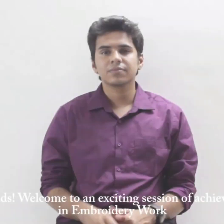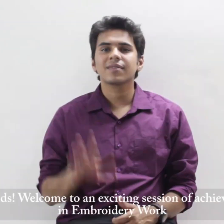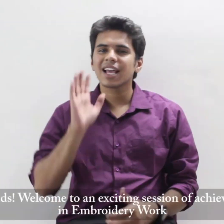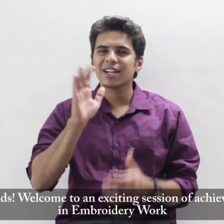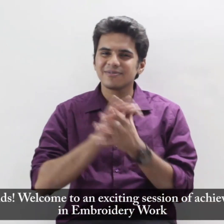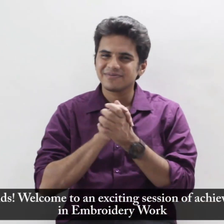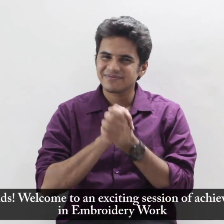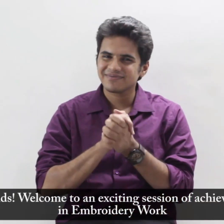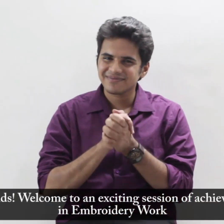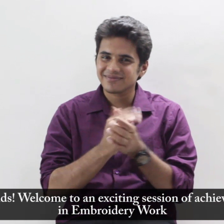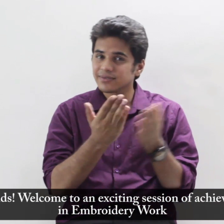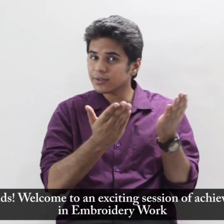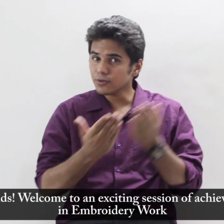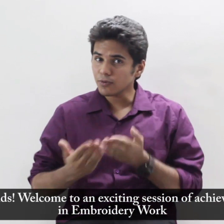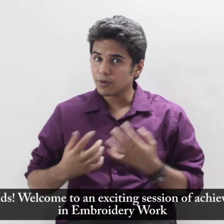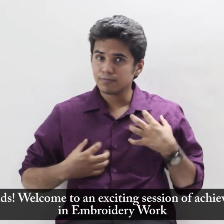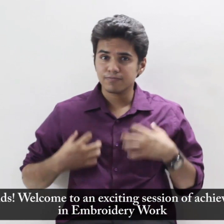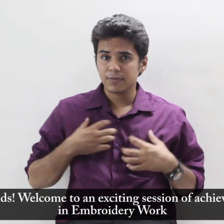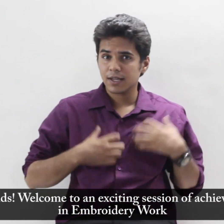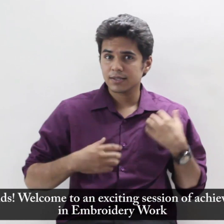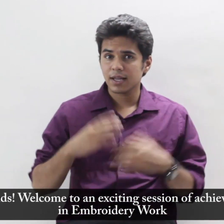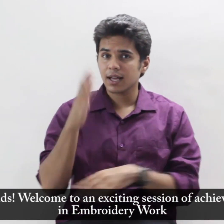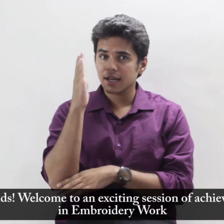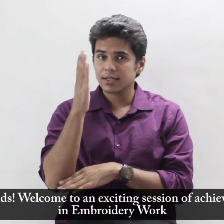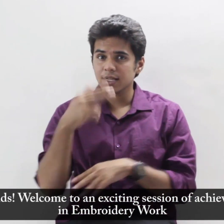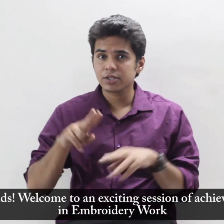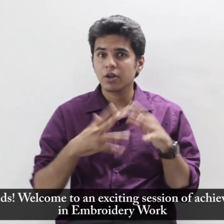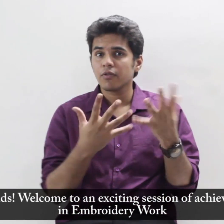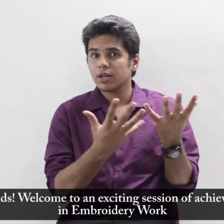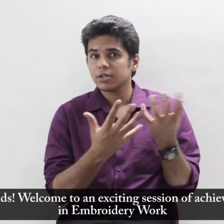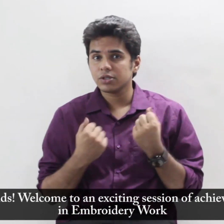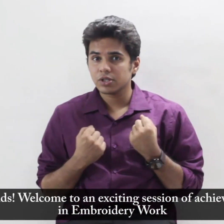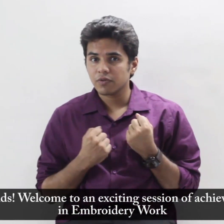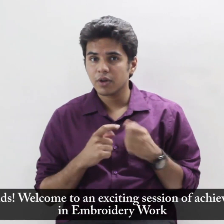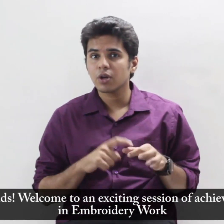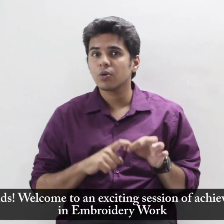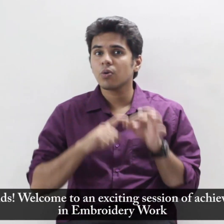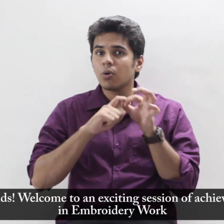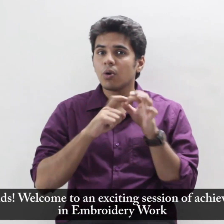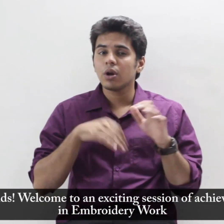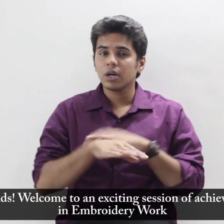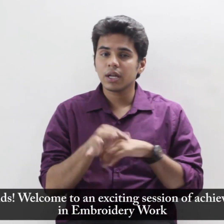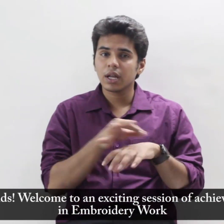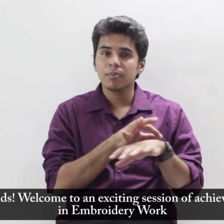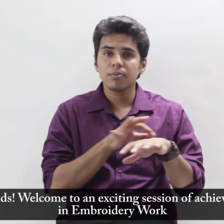Hello friends, welcome to an exciting session of achieving quality in embroidery work.